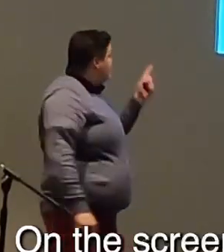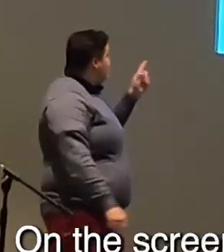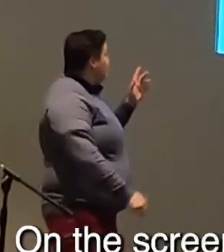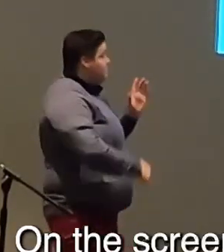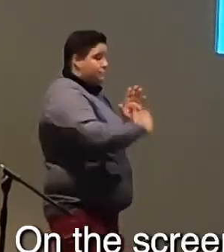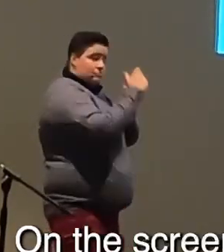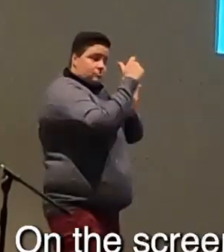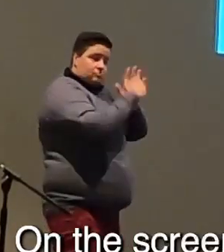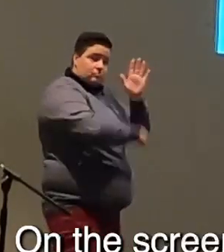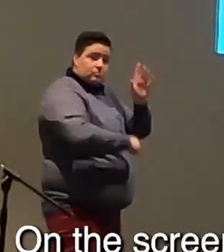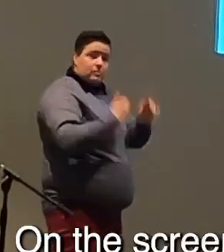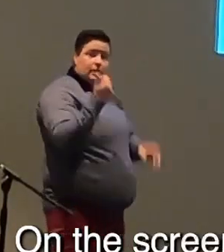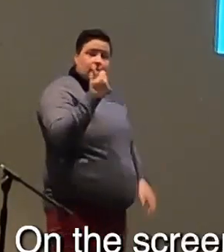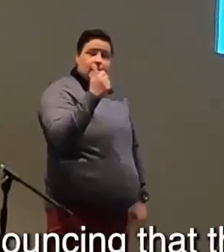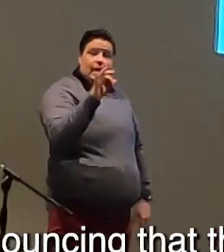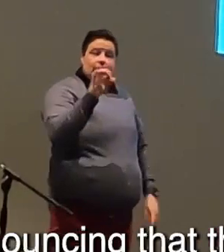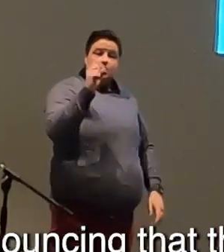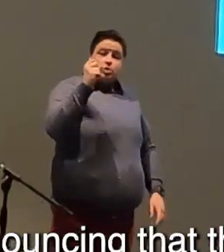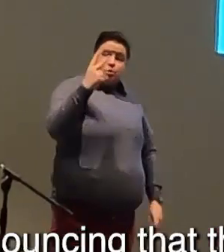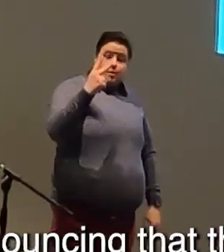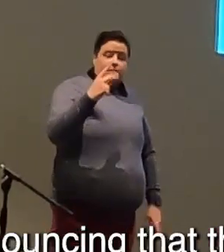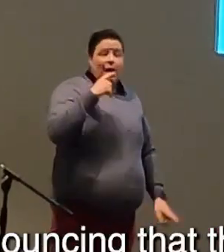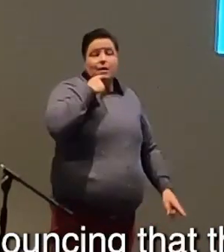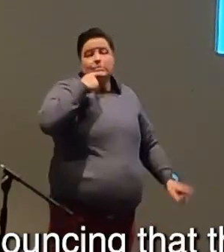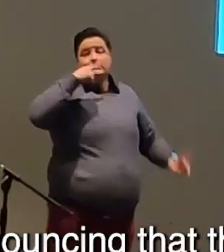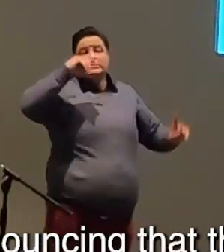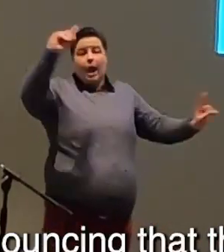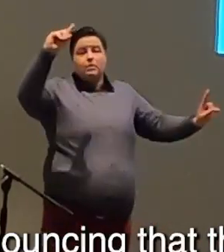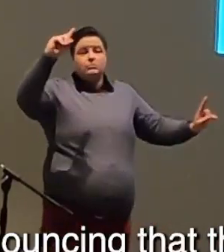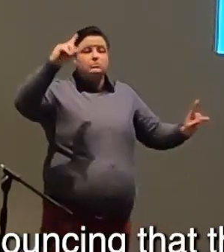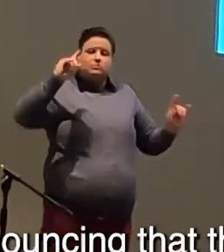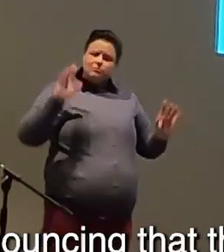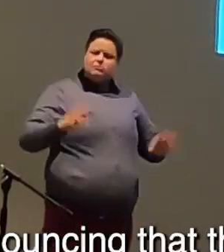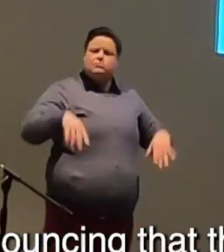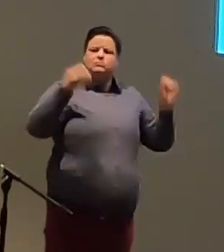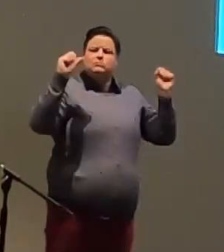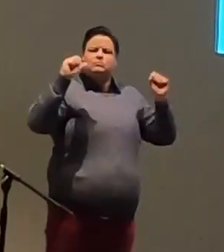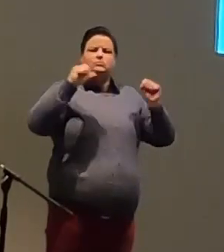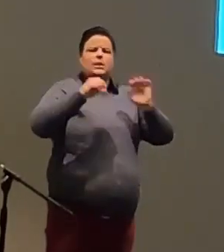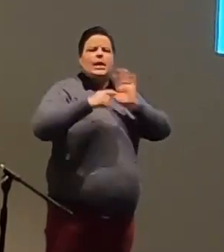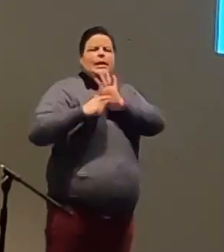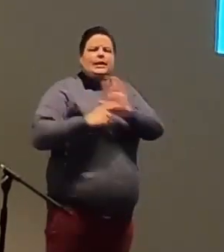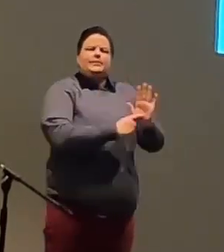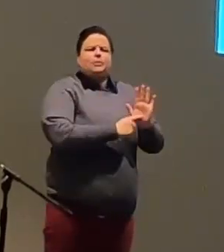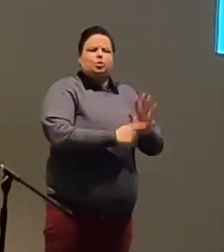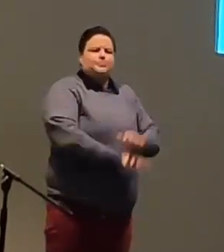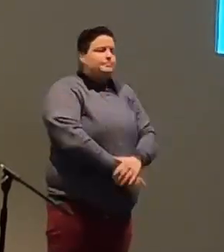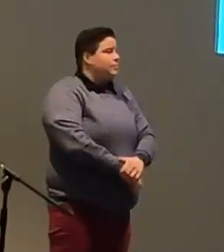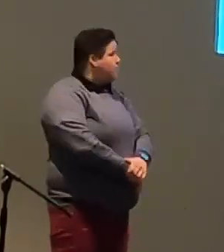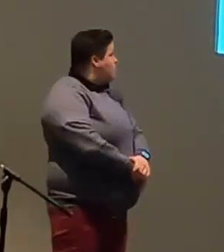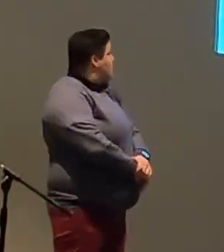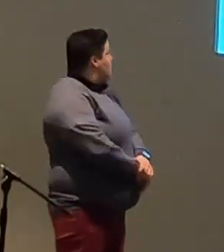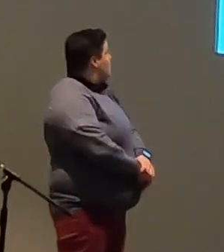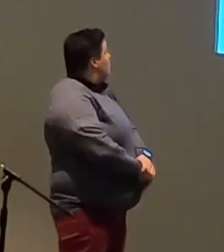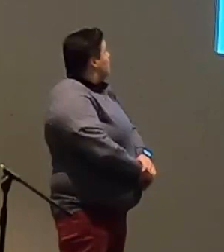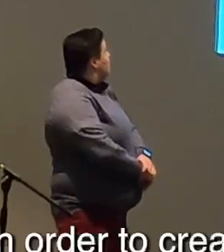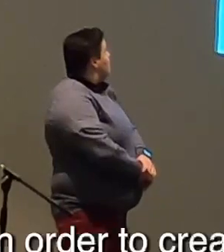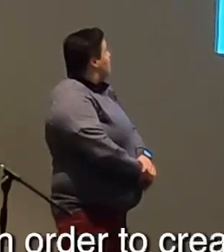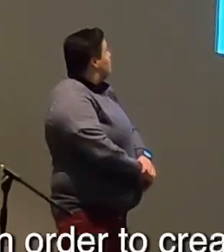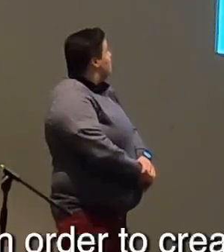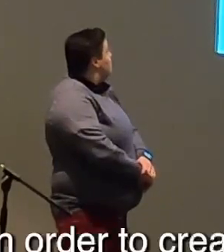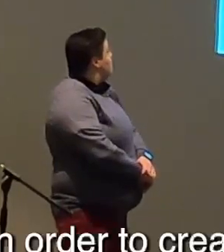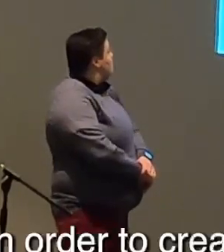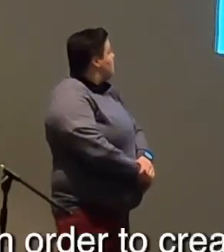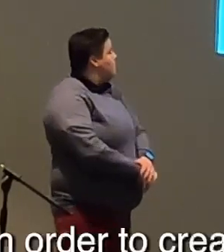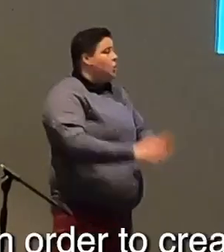newspaper article from 1912 announcing that they would be holding an exhibition. And the AAPS formed in